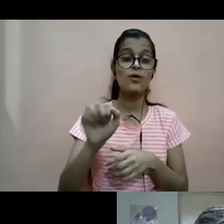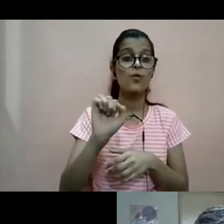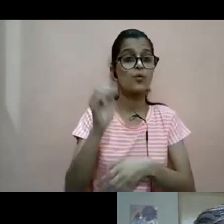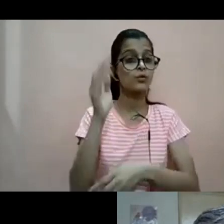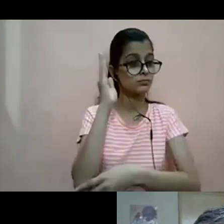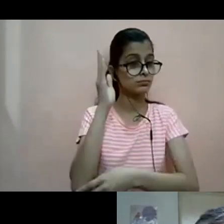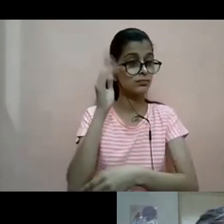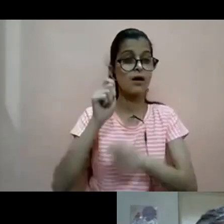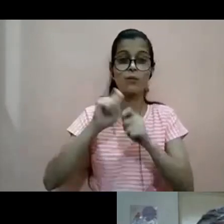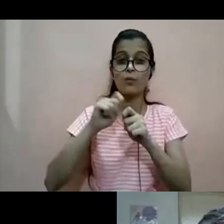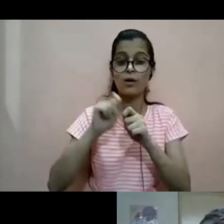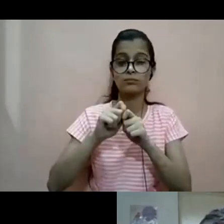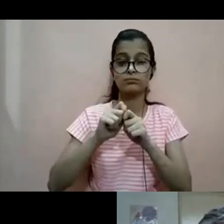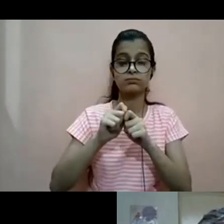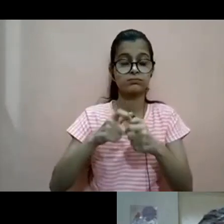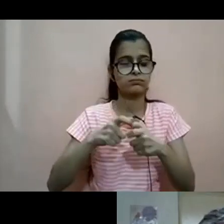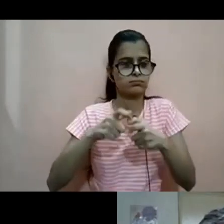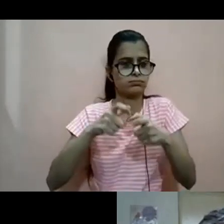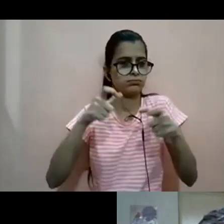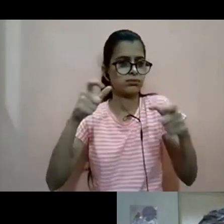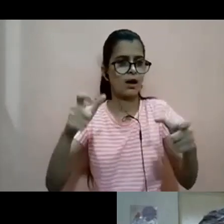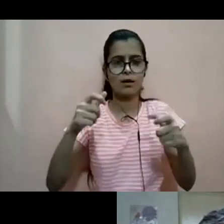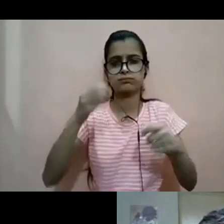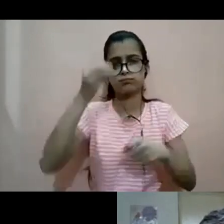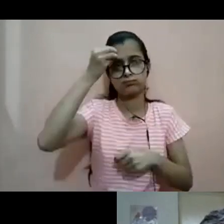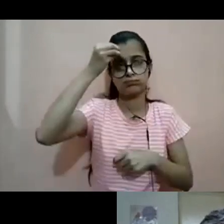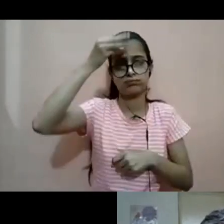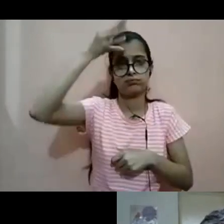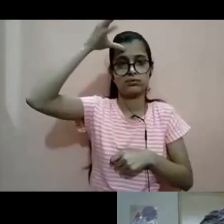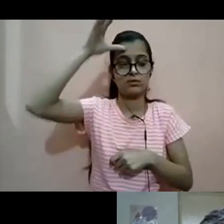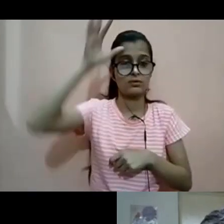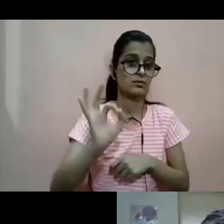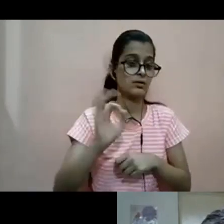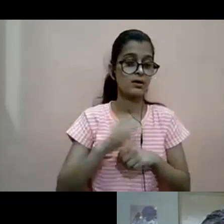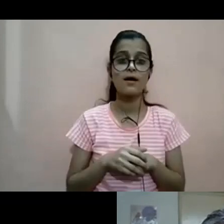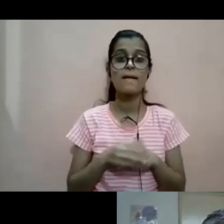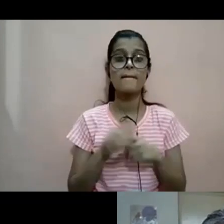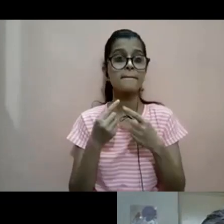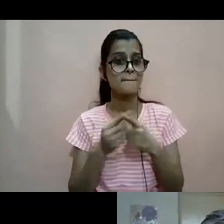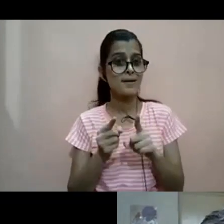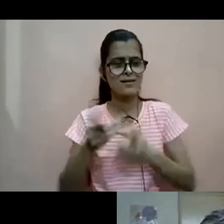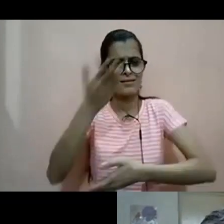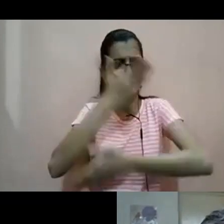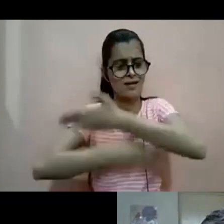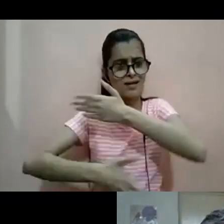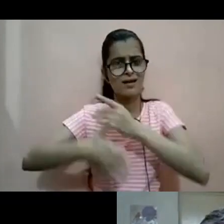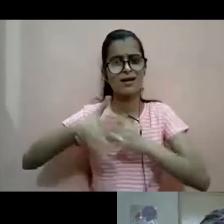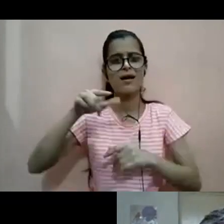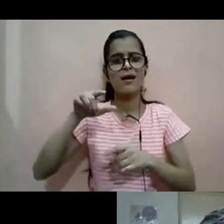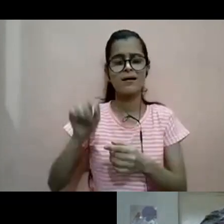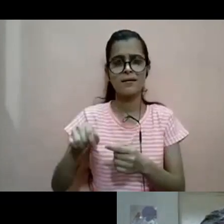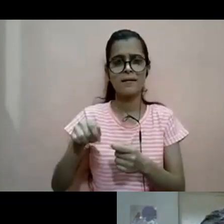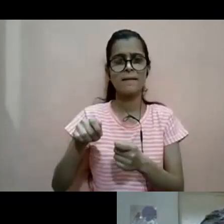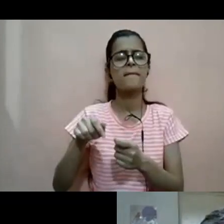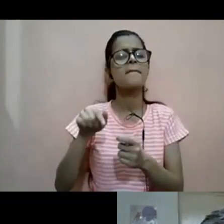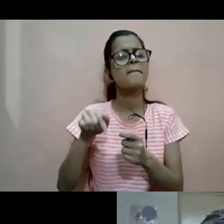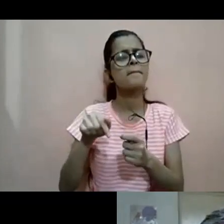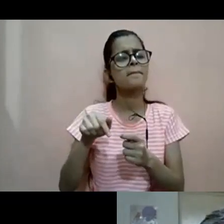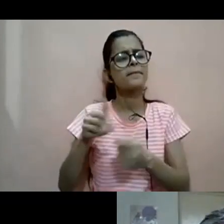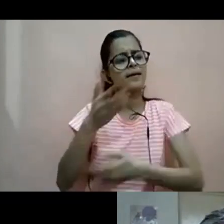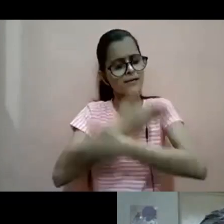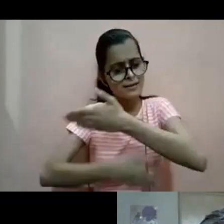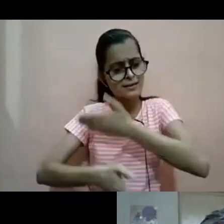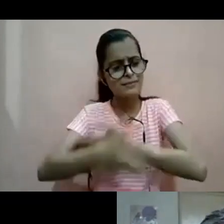is vast. But in the area of disability, he has